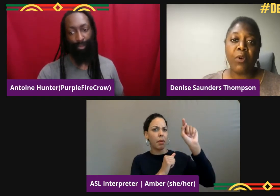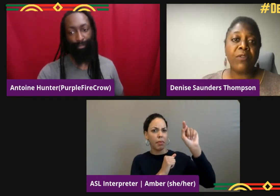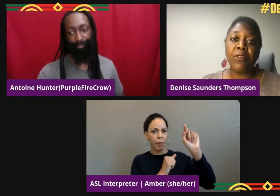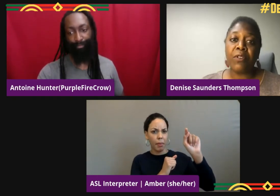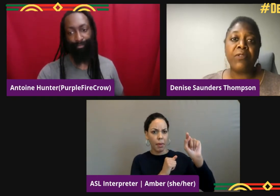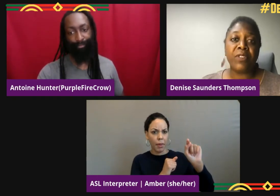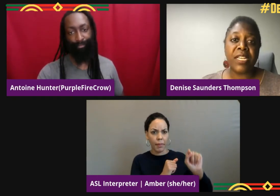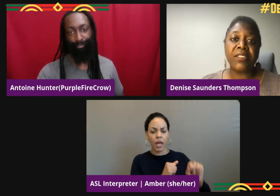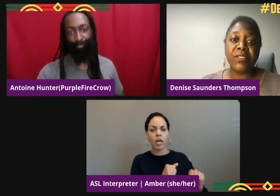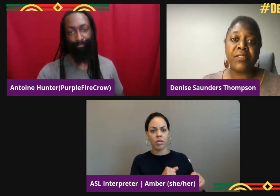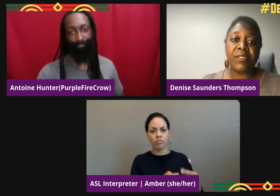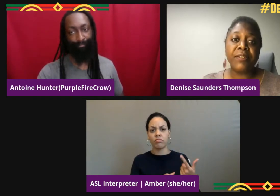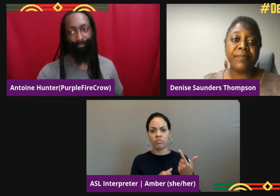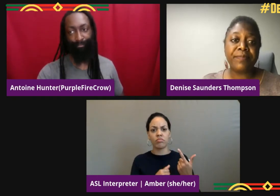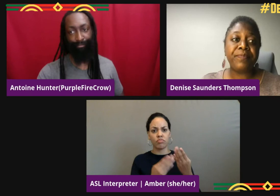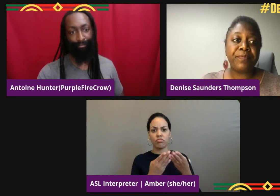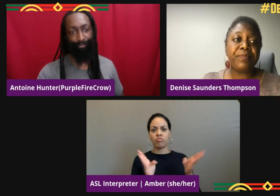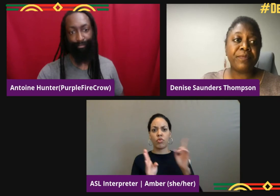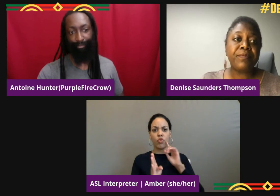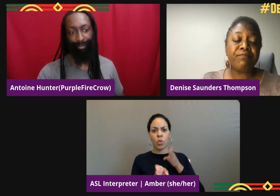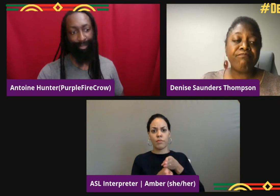across the board for dancers.